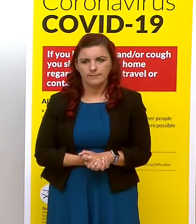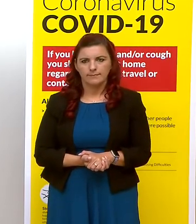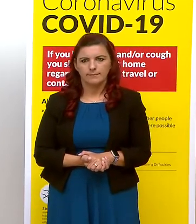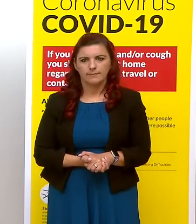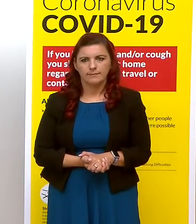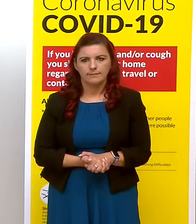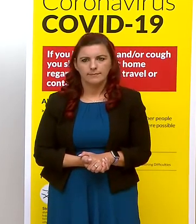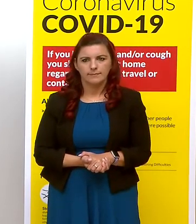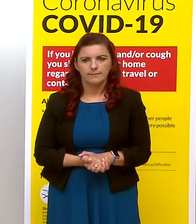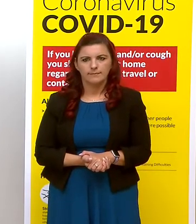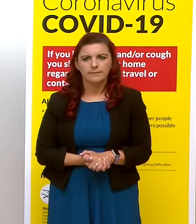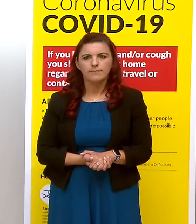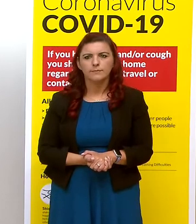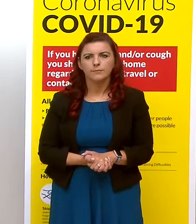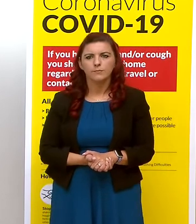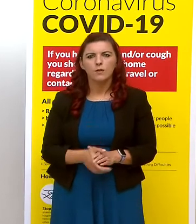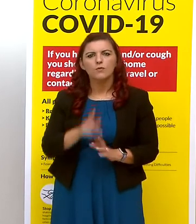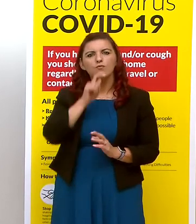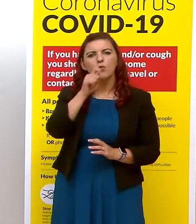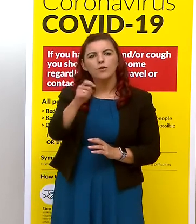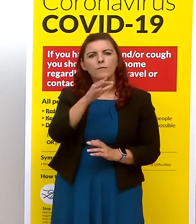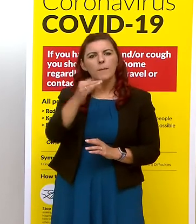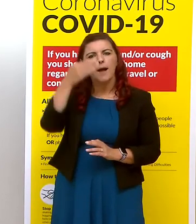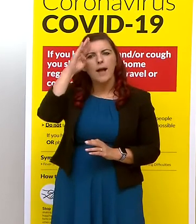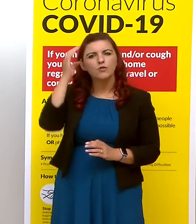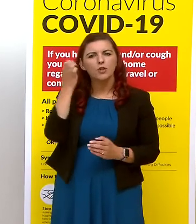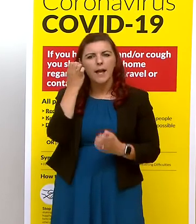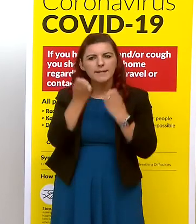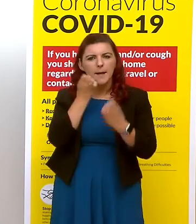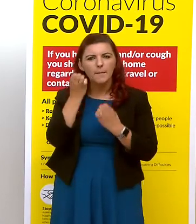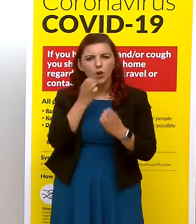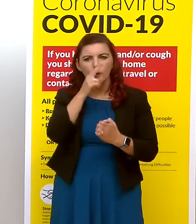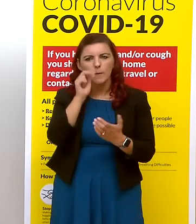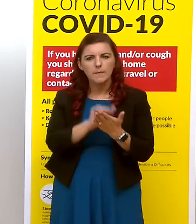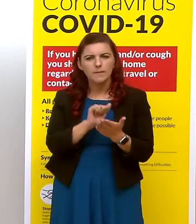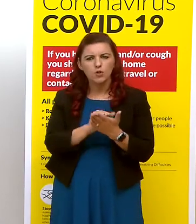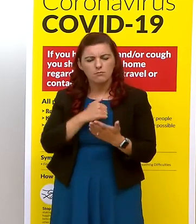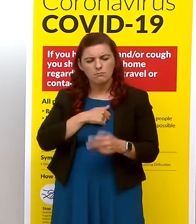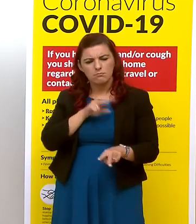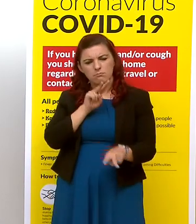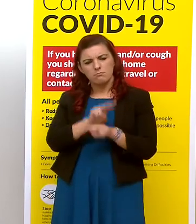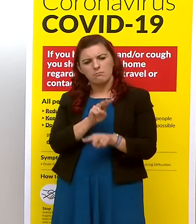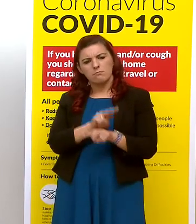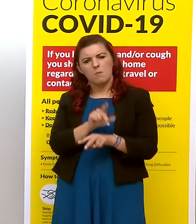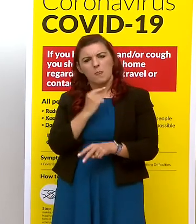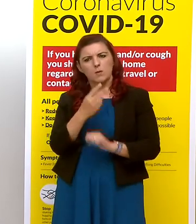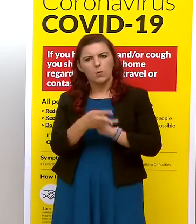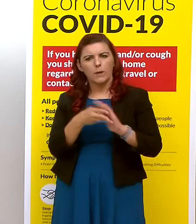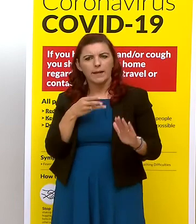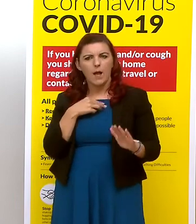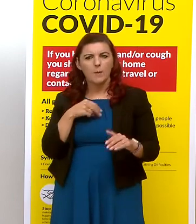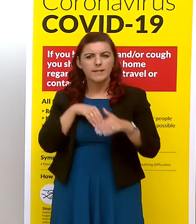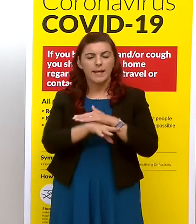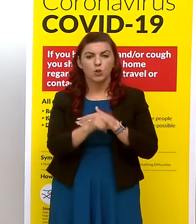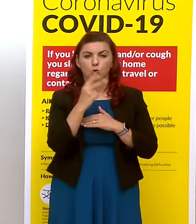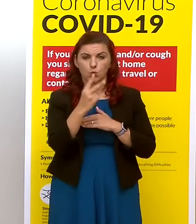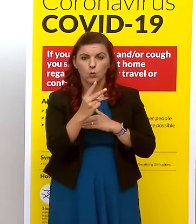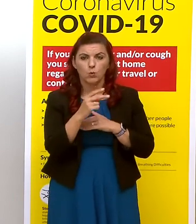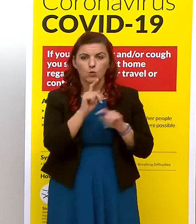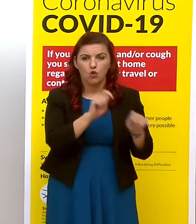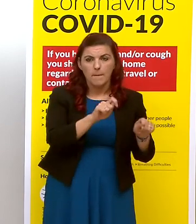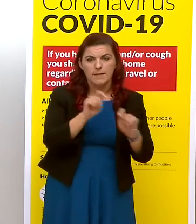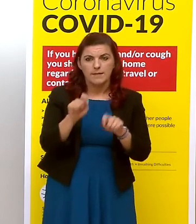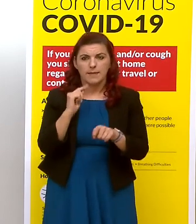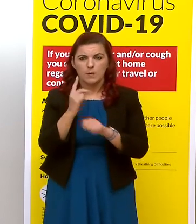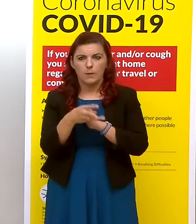My name is Evelyn Ring. I'm a reporter with the Irish Examiner. It's just an observation I had during the week. I was in 2 supermarkets and